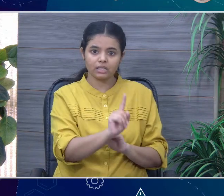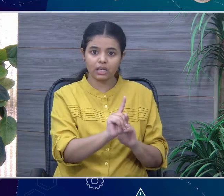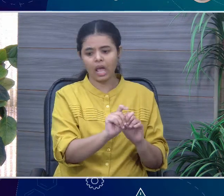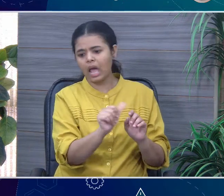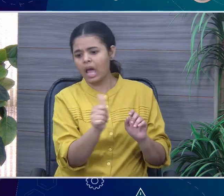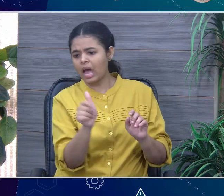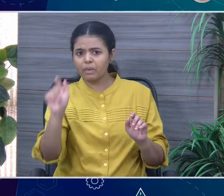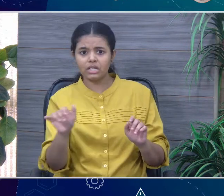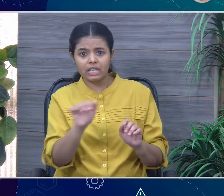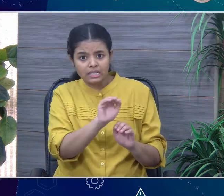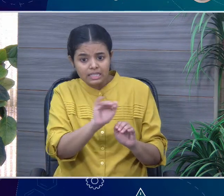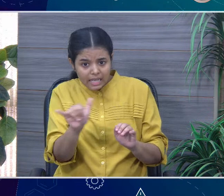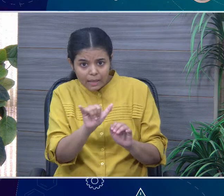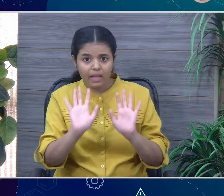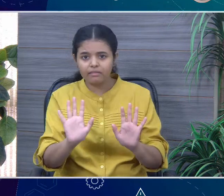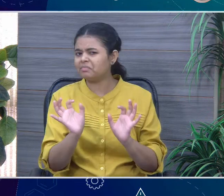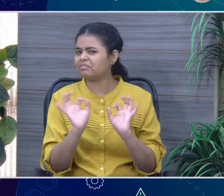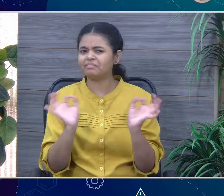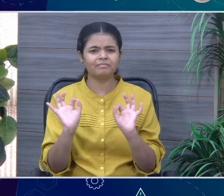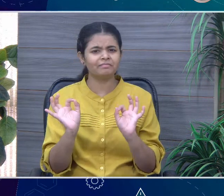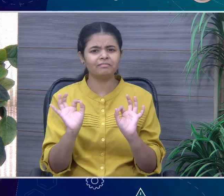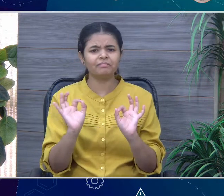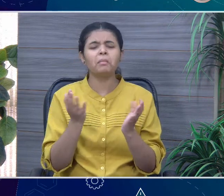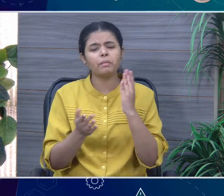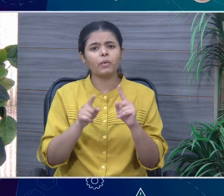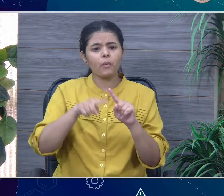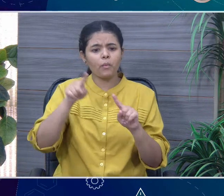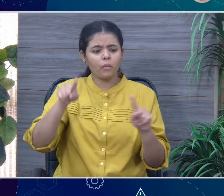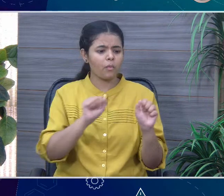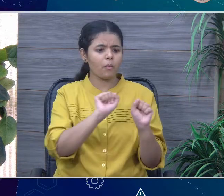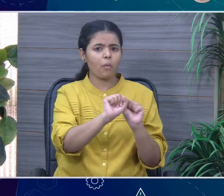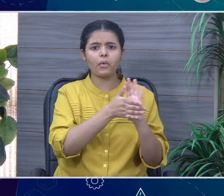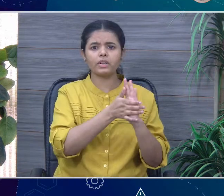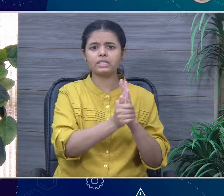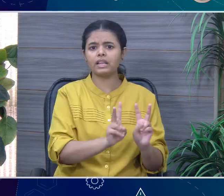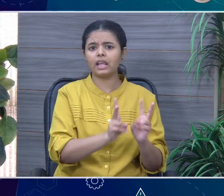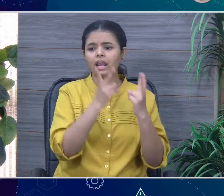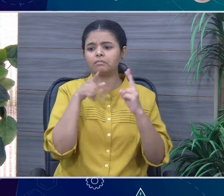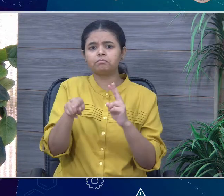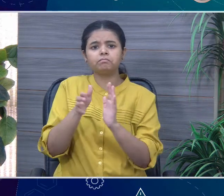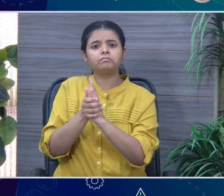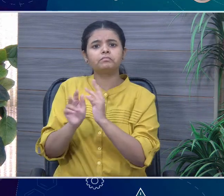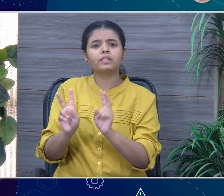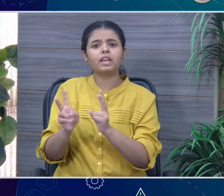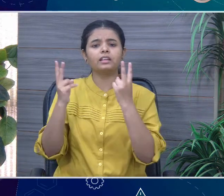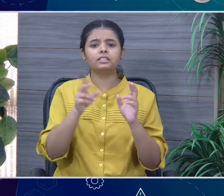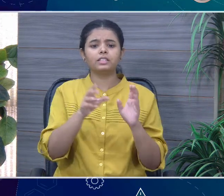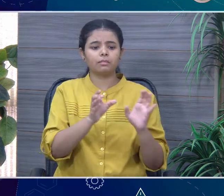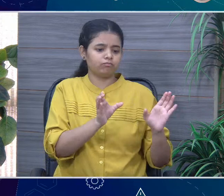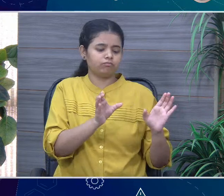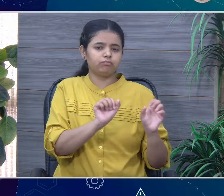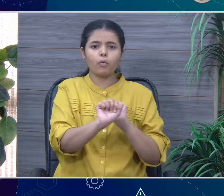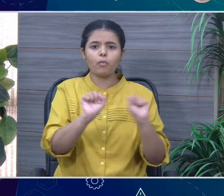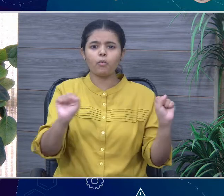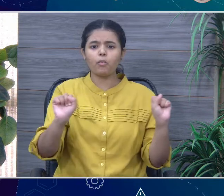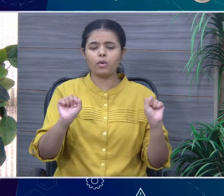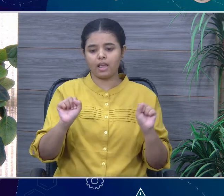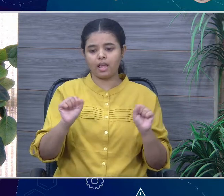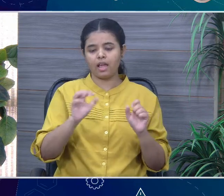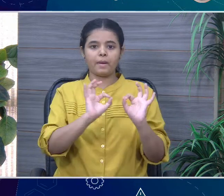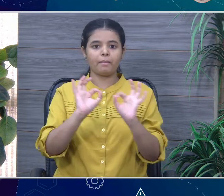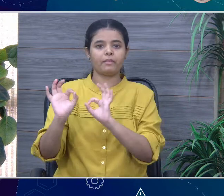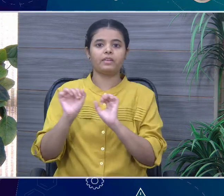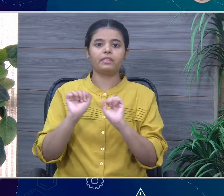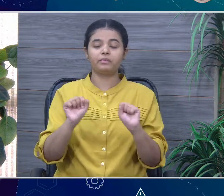be present in other child, So they have their own domains of potentialities. And this is what is the